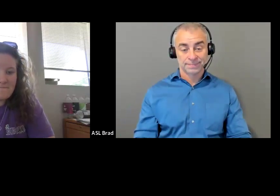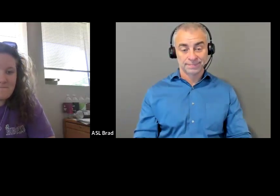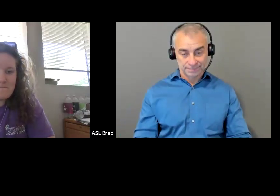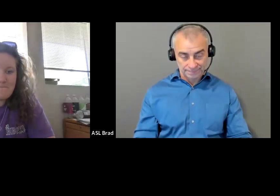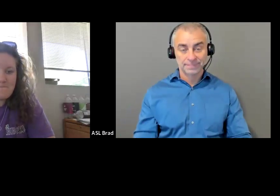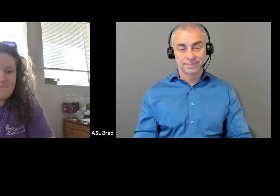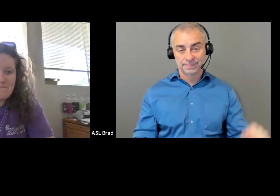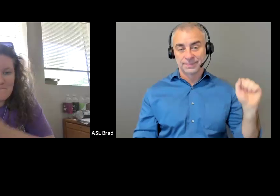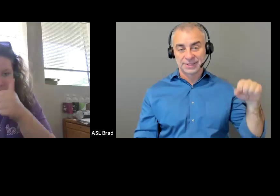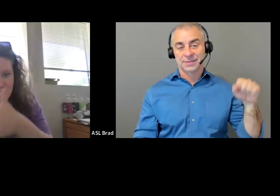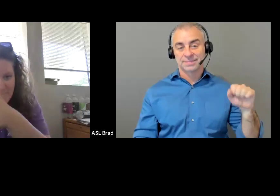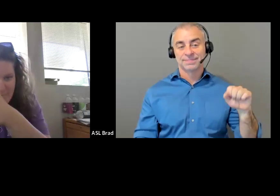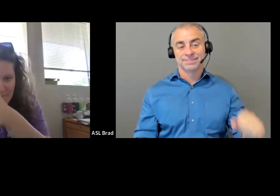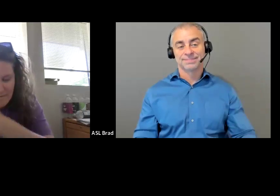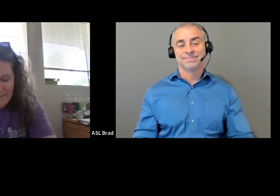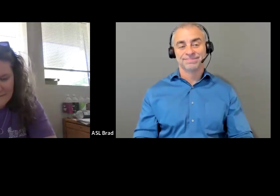Yes.